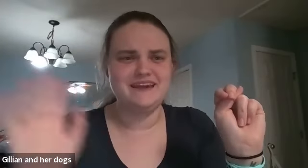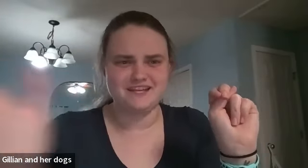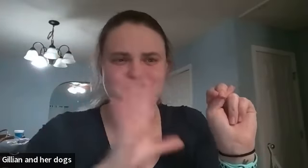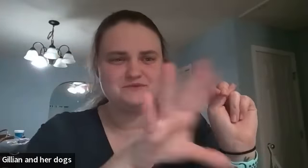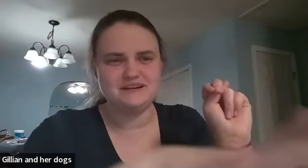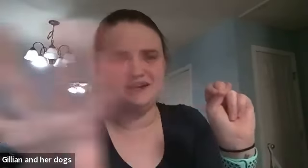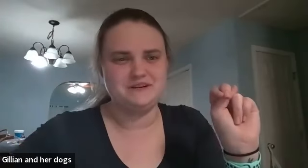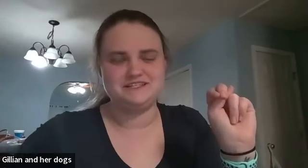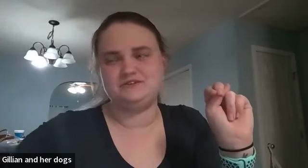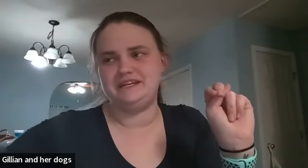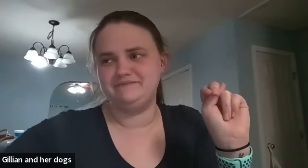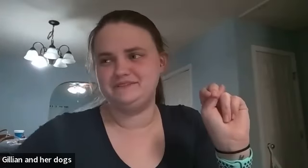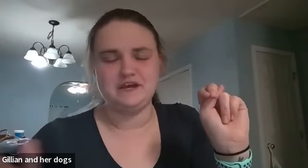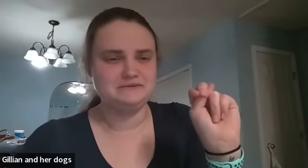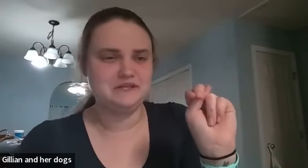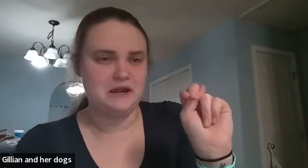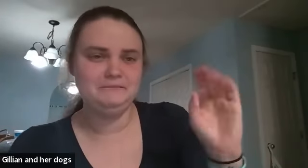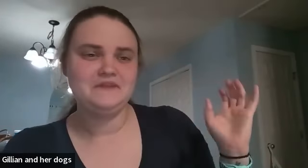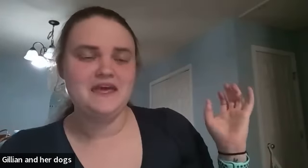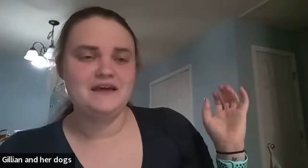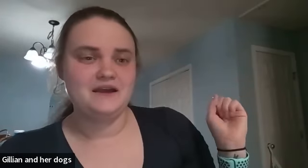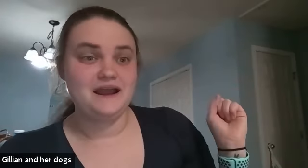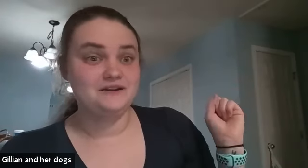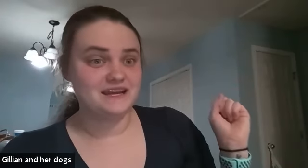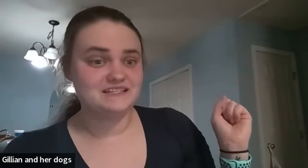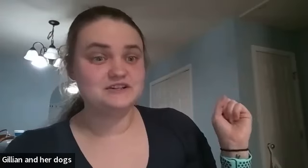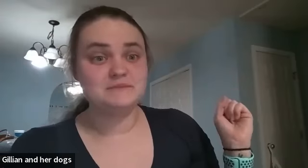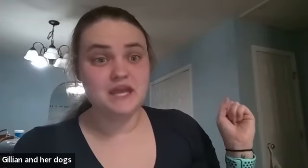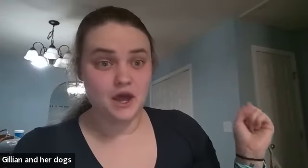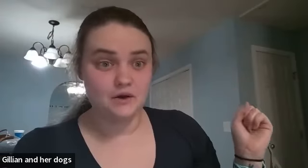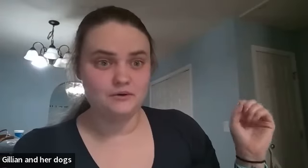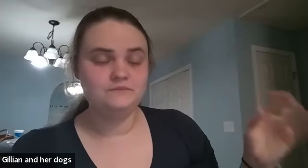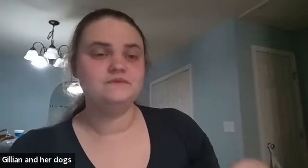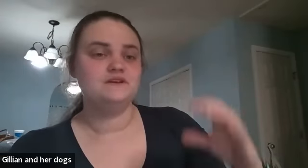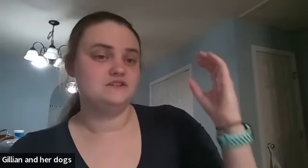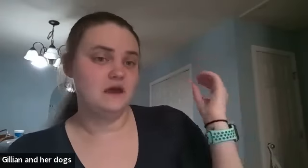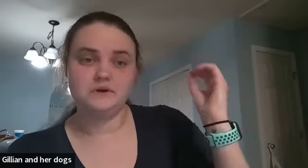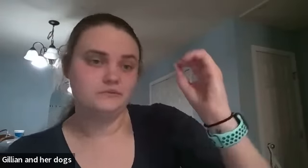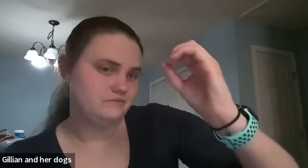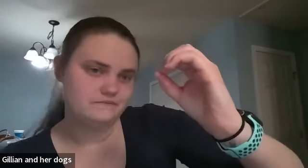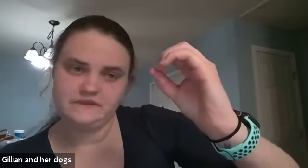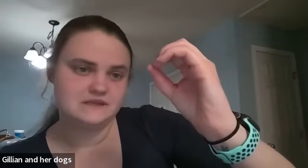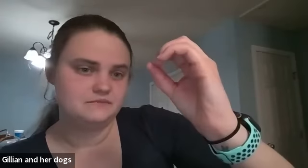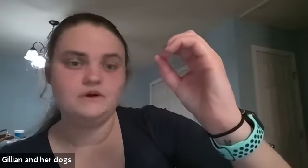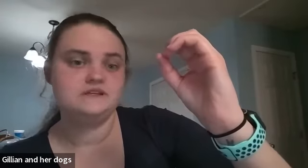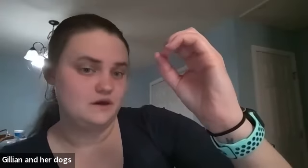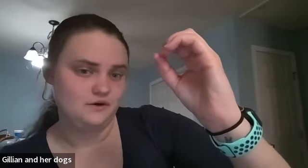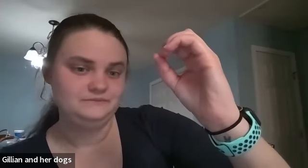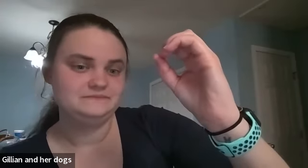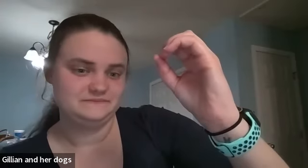cat. She keeps wanting to get on my screen. So sorry. All right, our next letter is going to be O. So that one symbol is O.